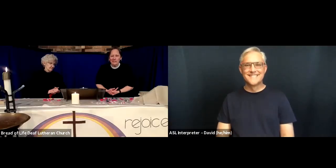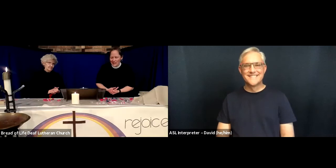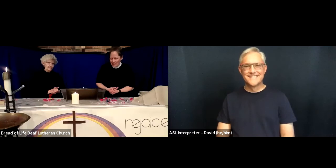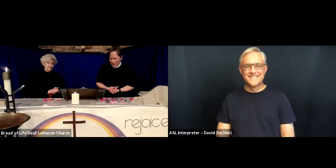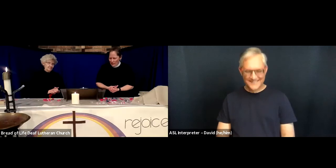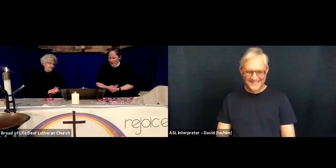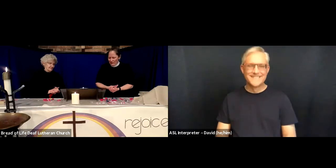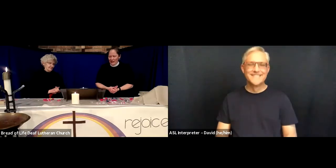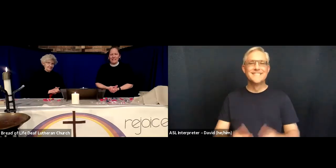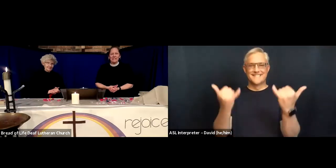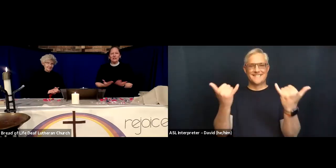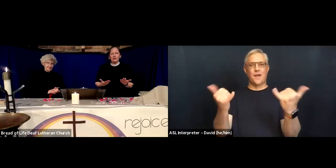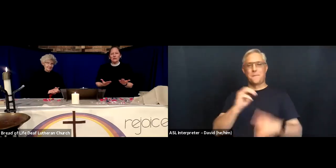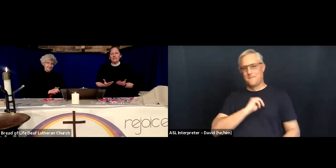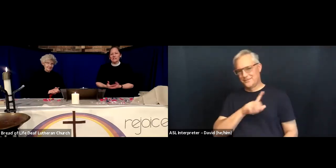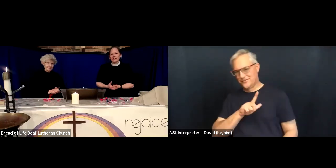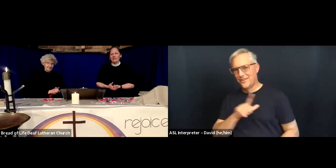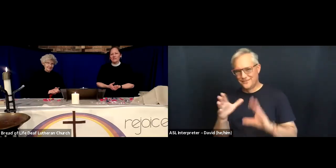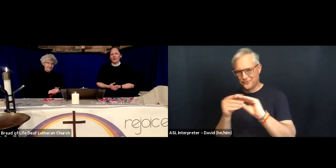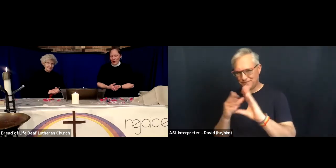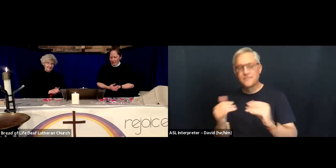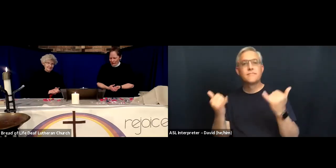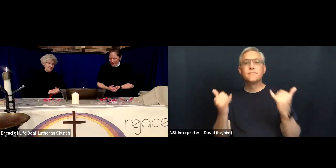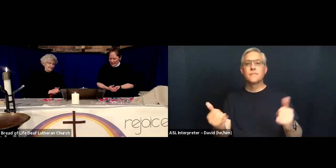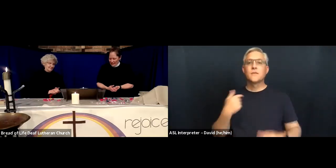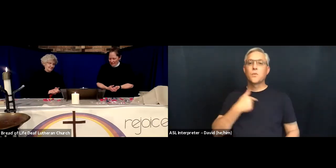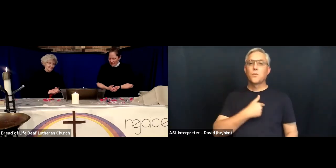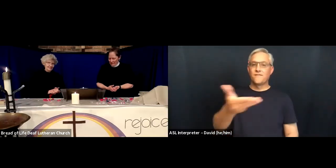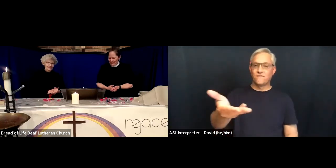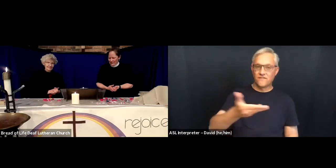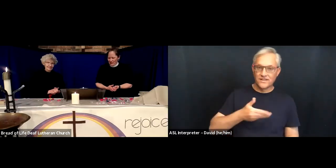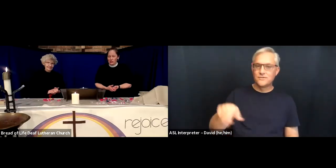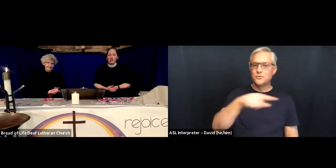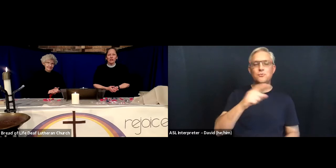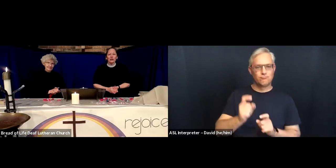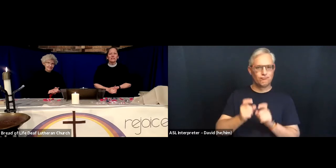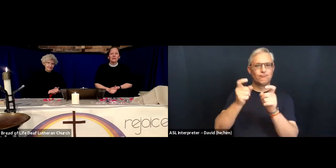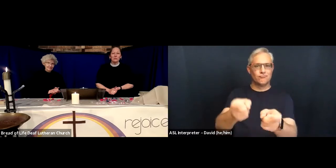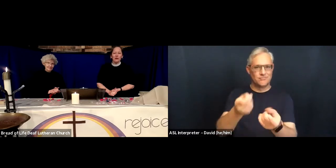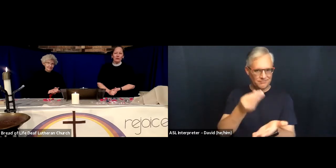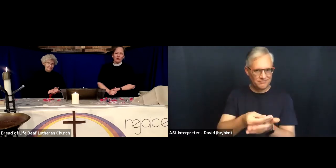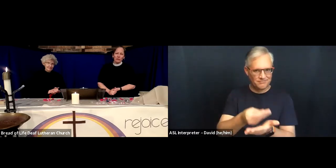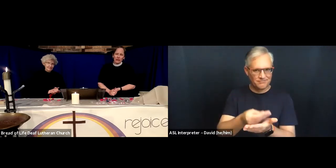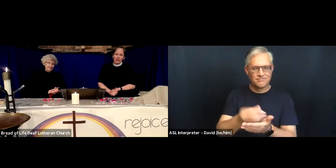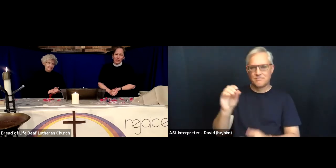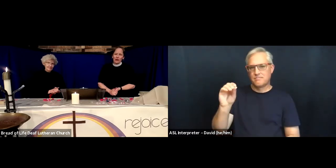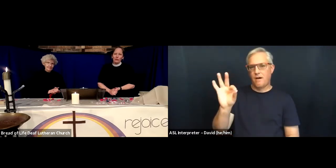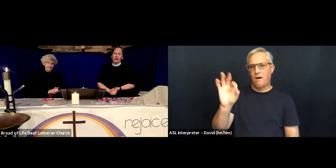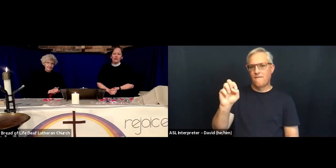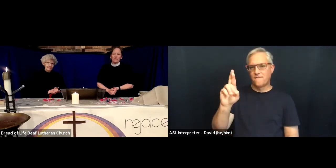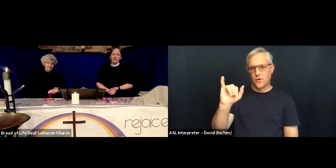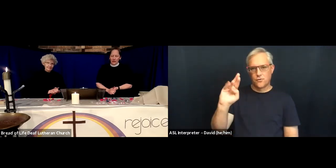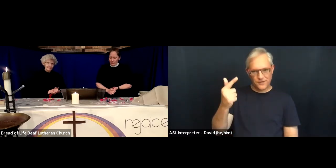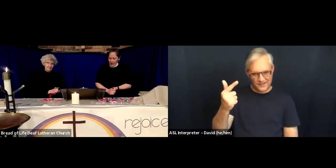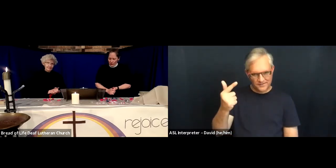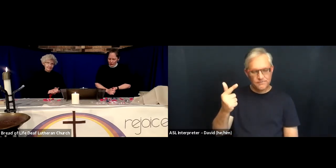This is our time when we invite you to give your offerings, to share some of your money